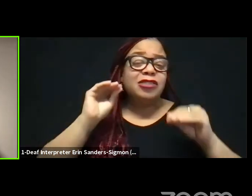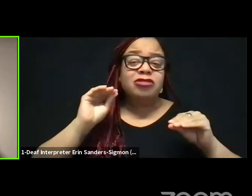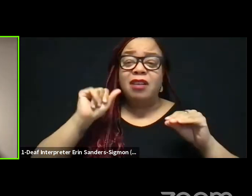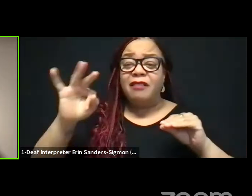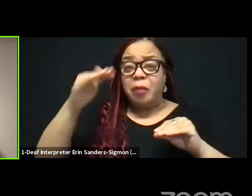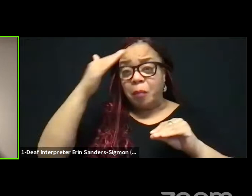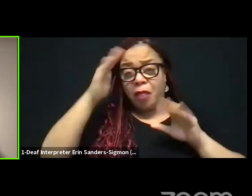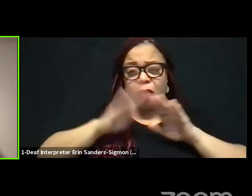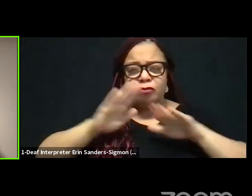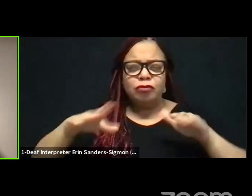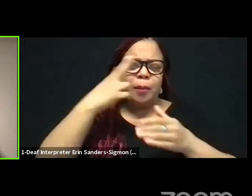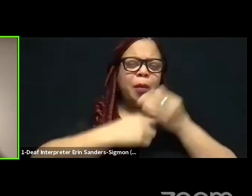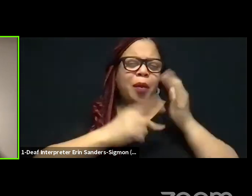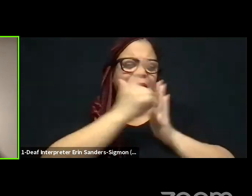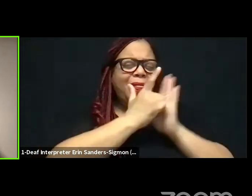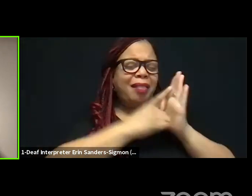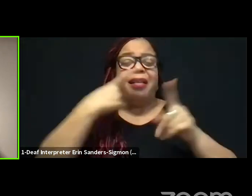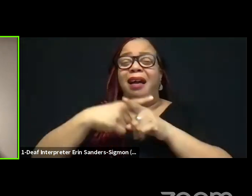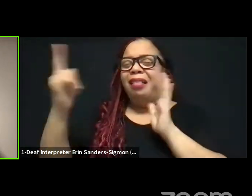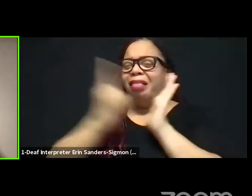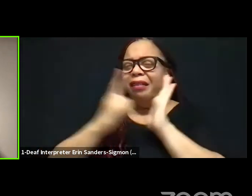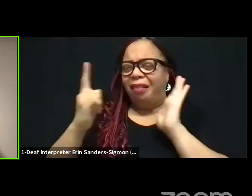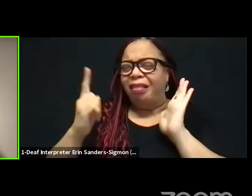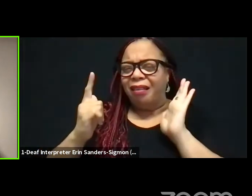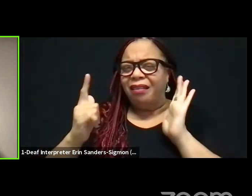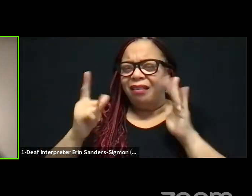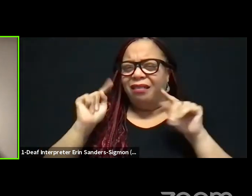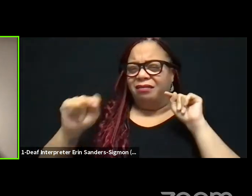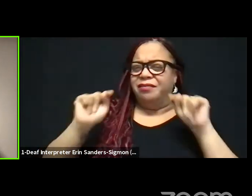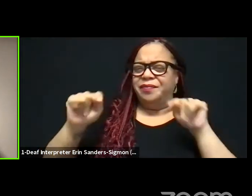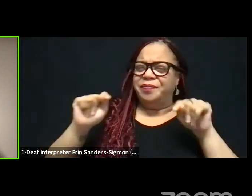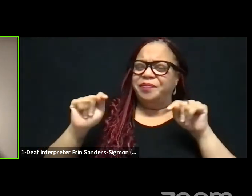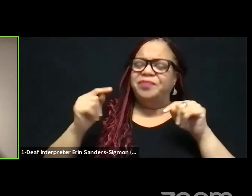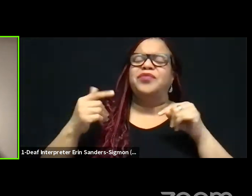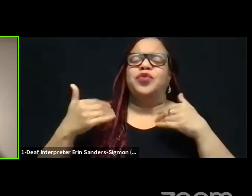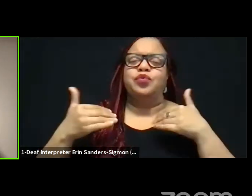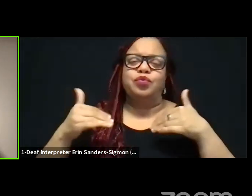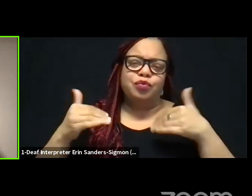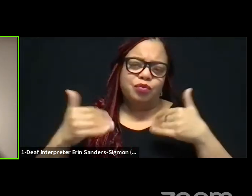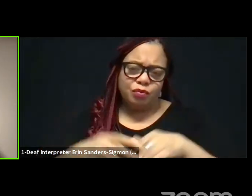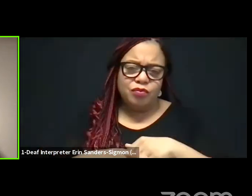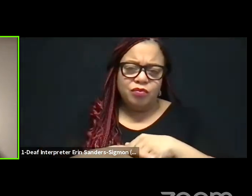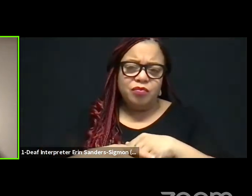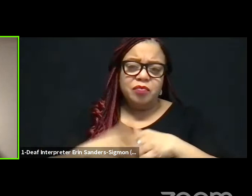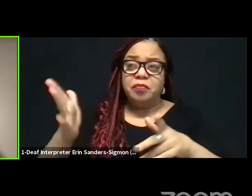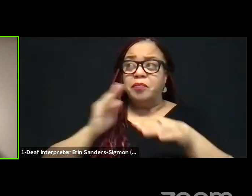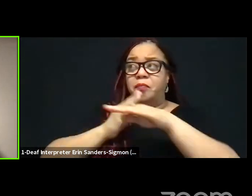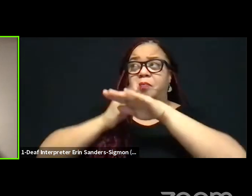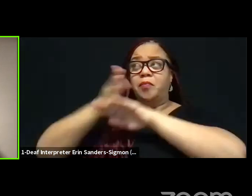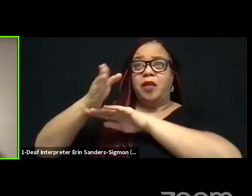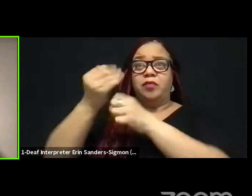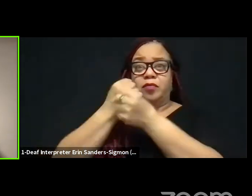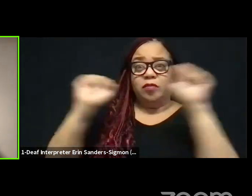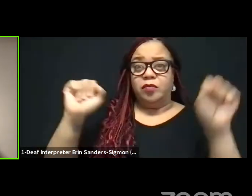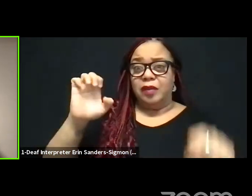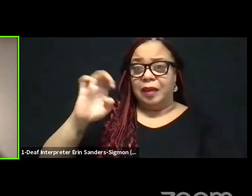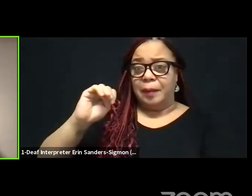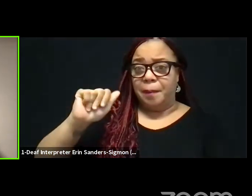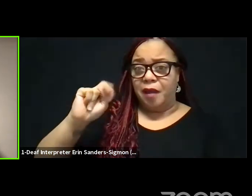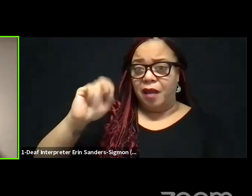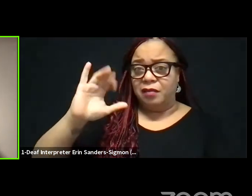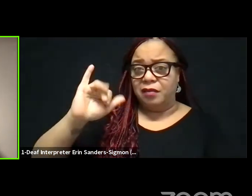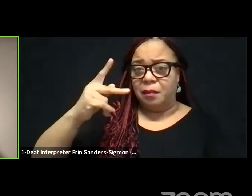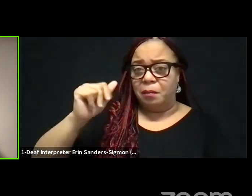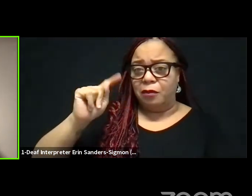post-emancipation and during enslavement, and how that was a way of freedom dreaming and